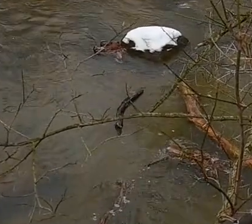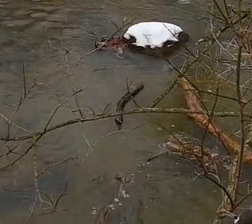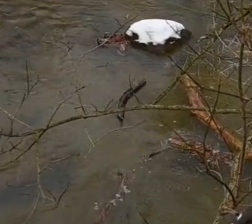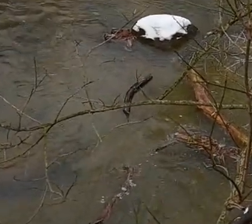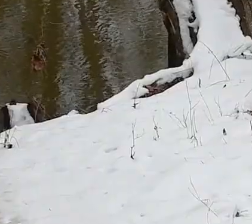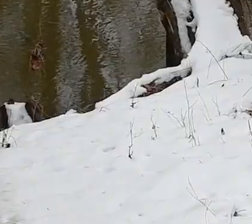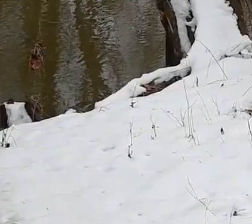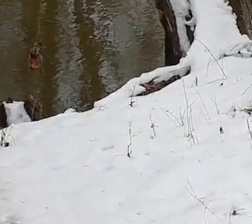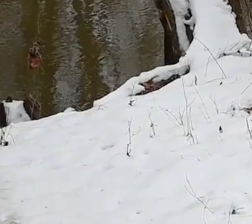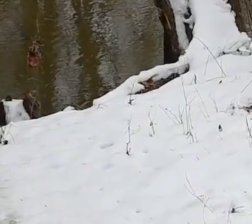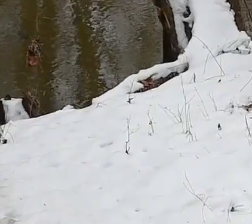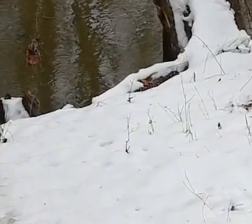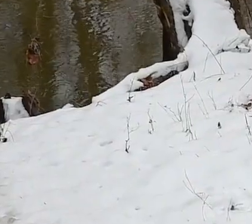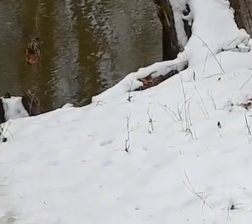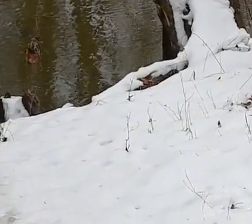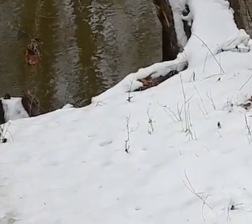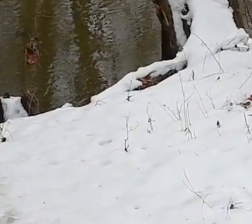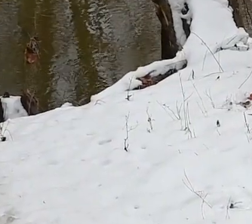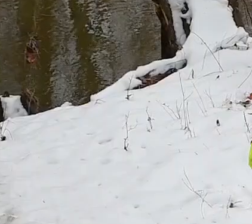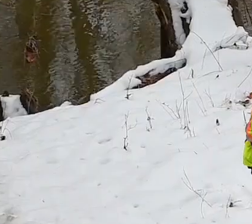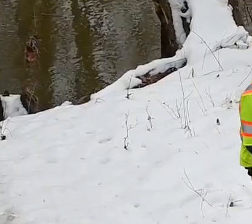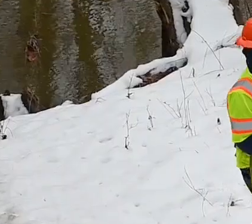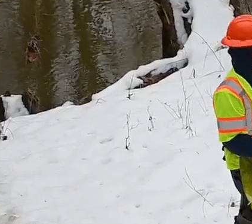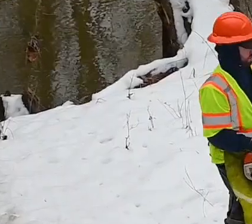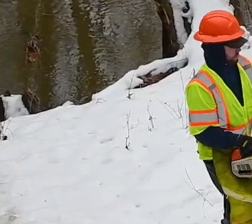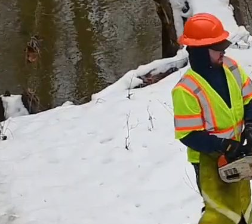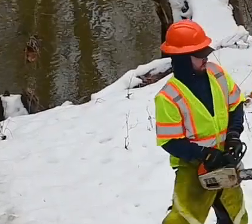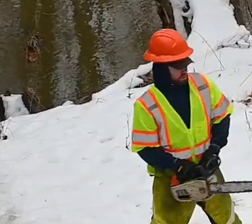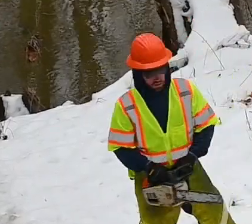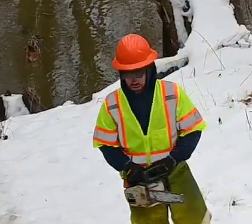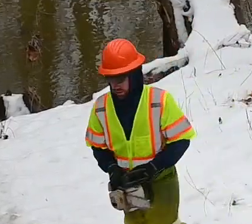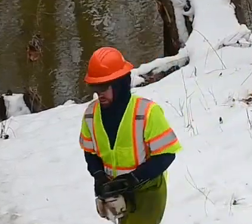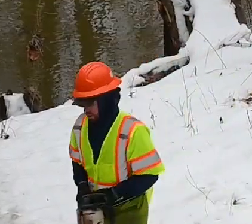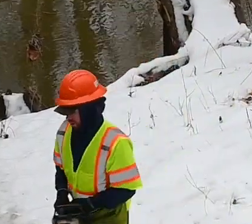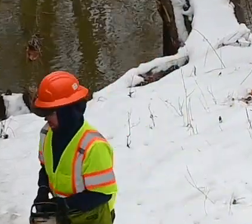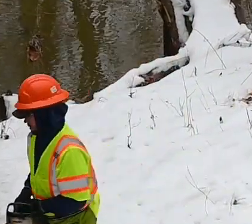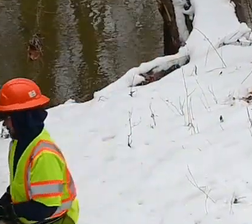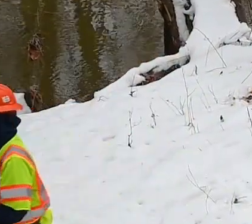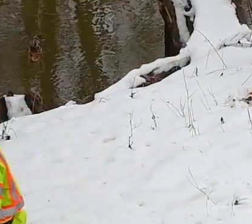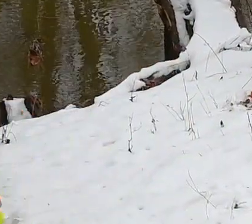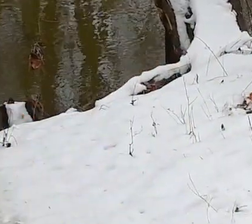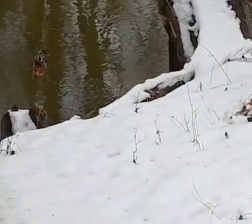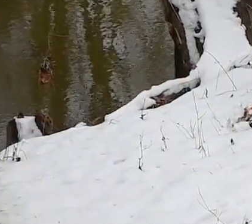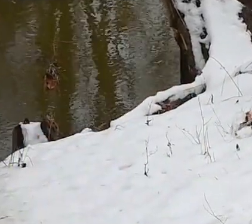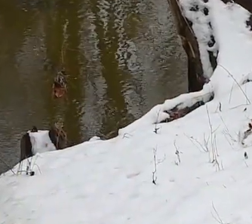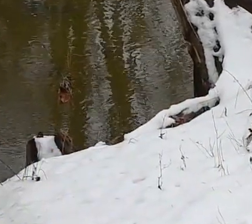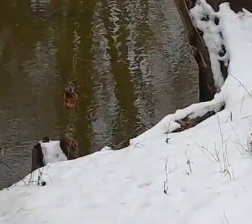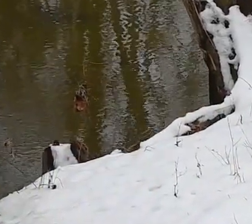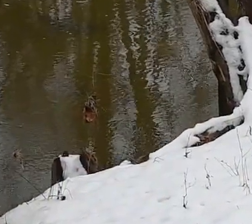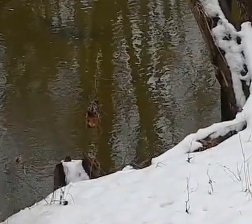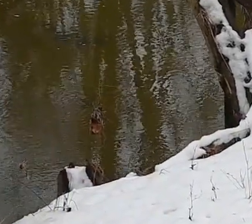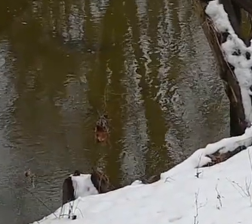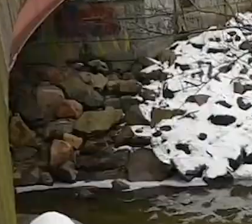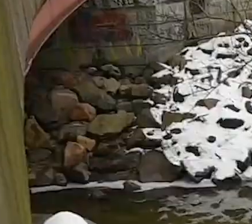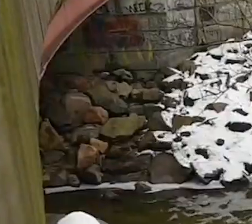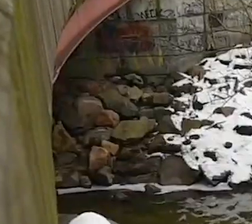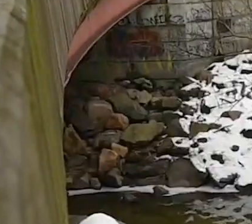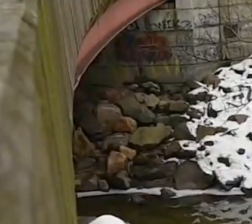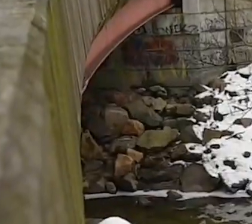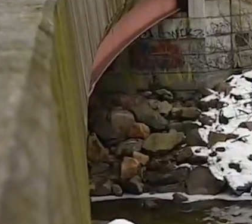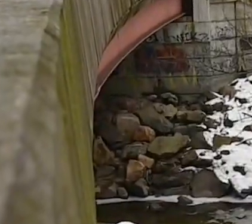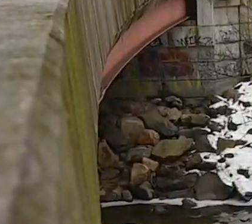stream debris. In 2019, we implemented a partnership with Howard EcoWorks and our Department of Public